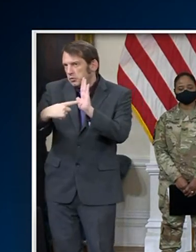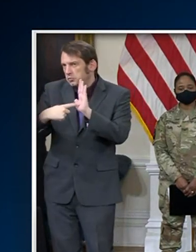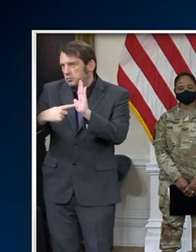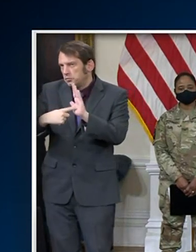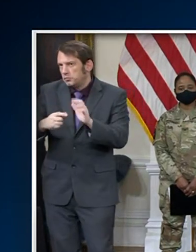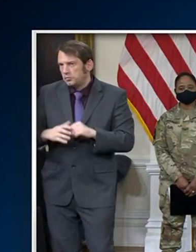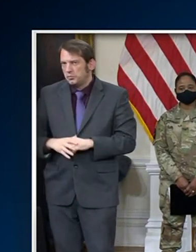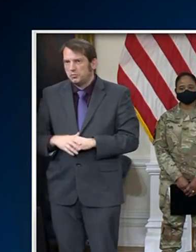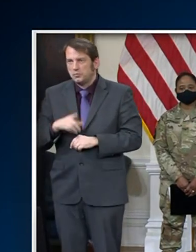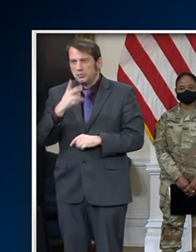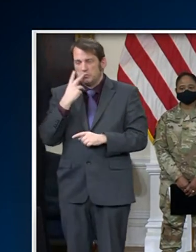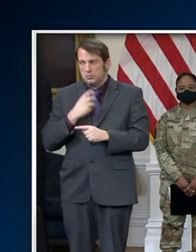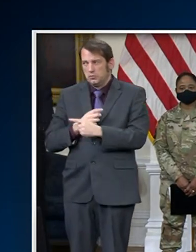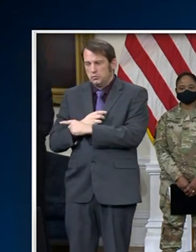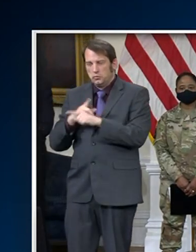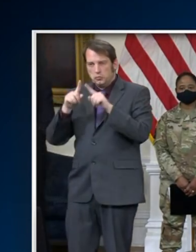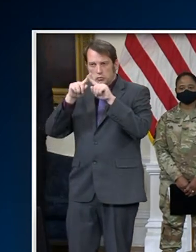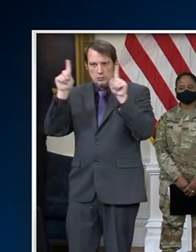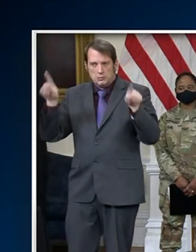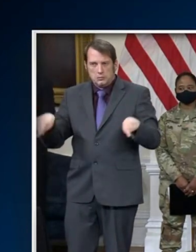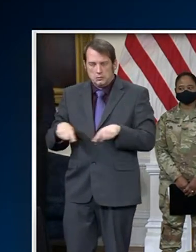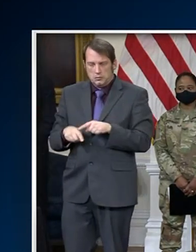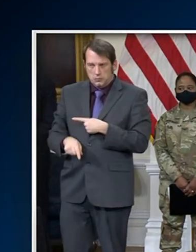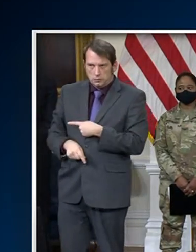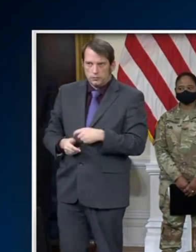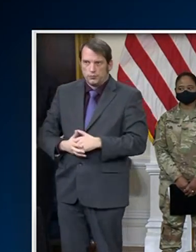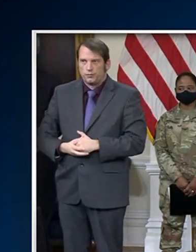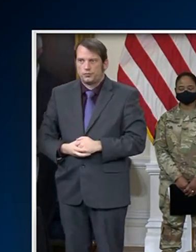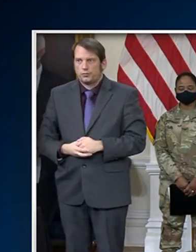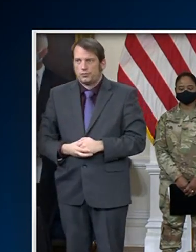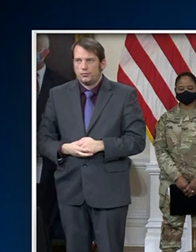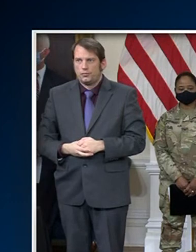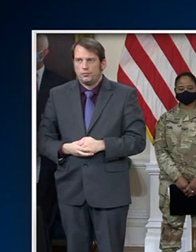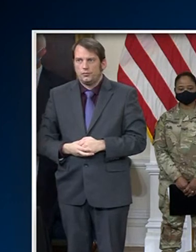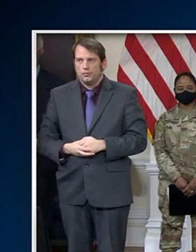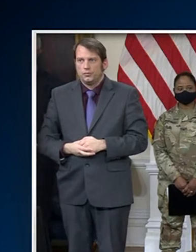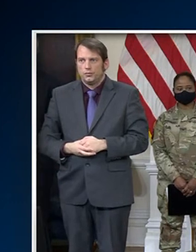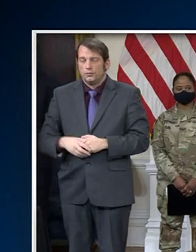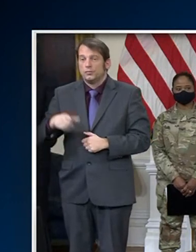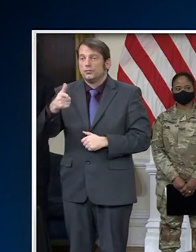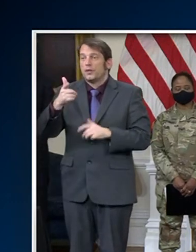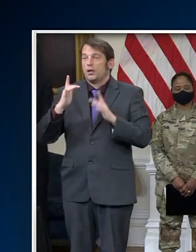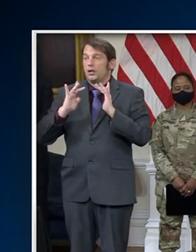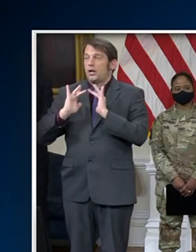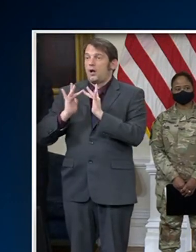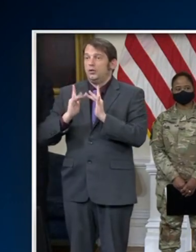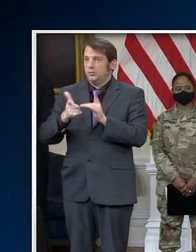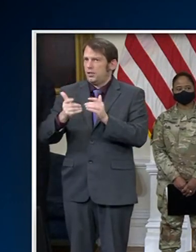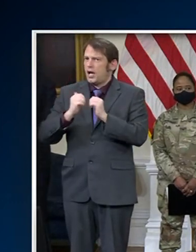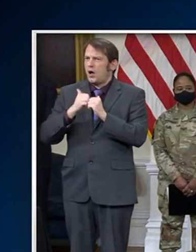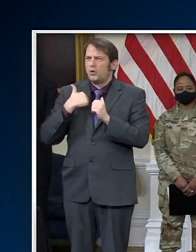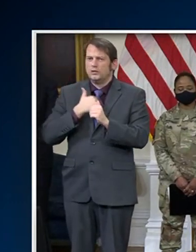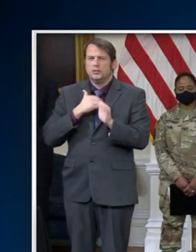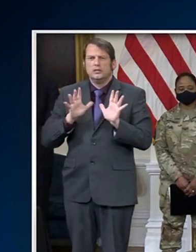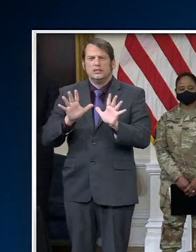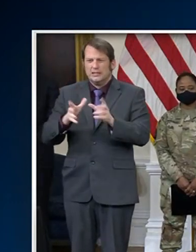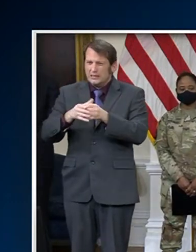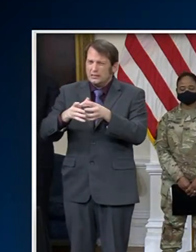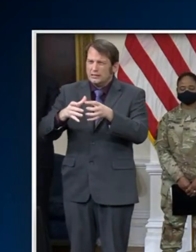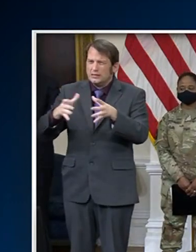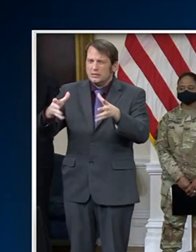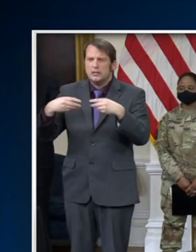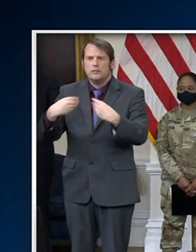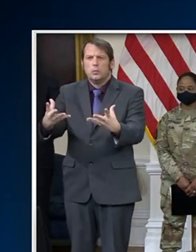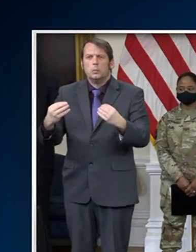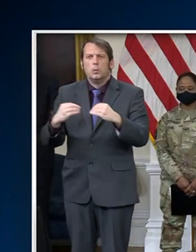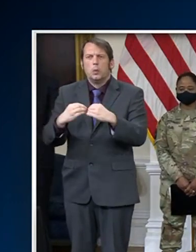here, of how this works, how this growing network works to get more shots into more arms.